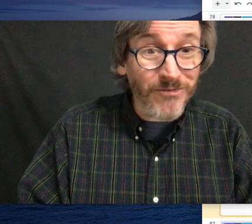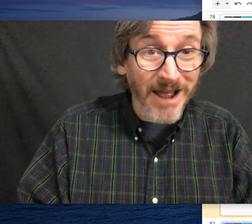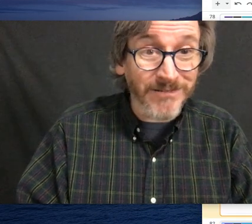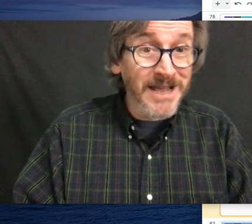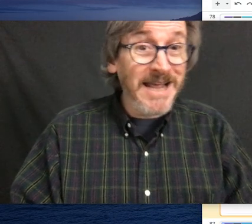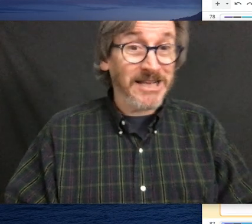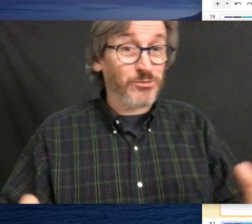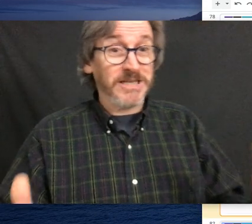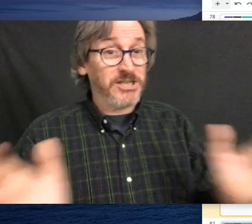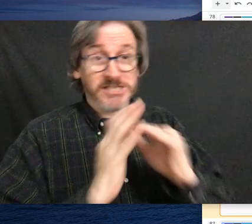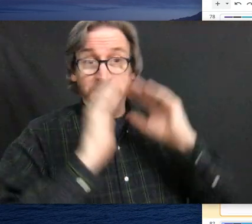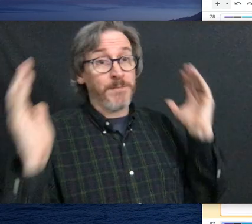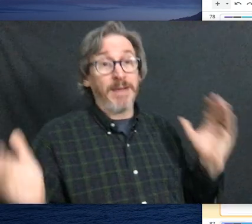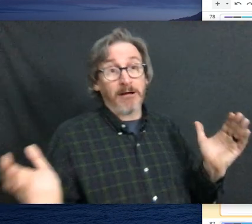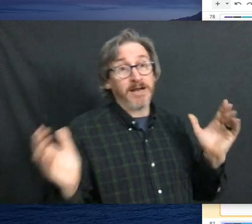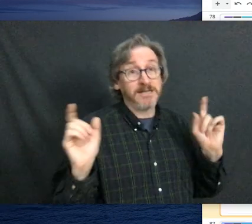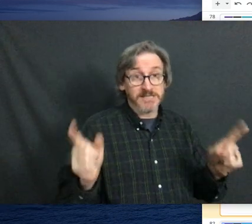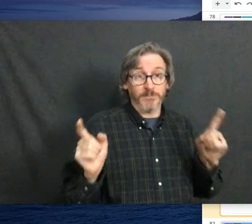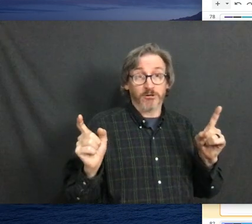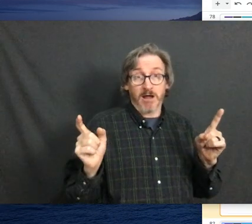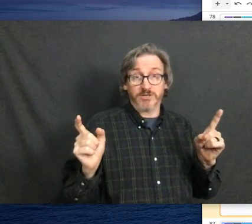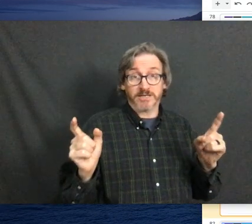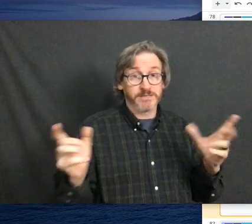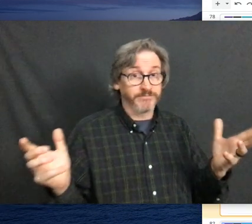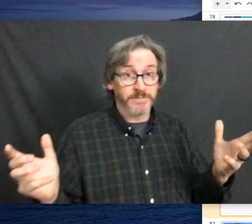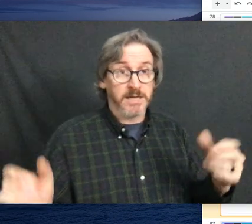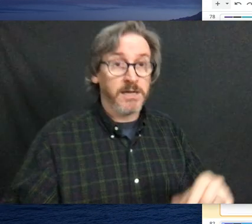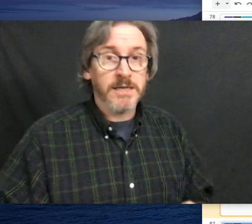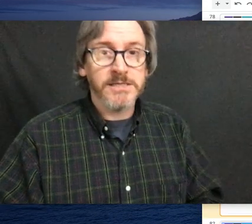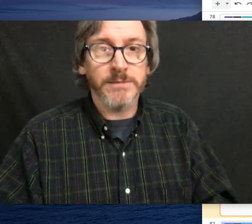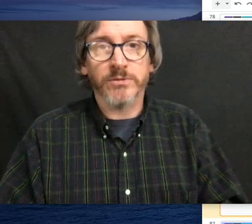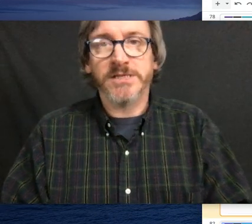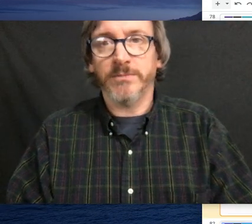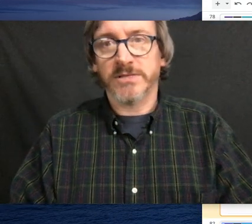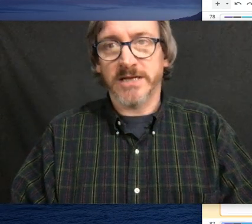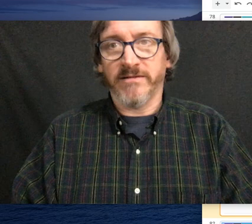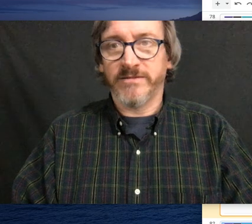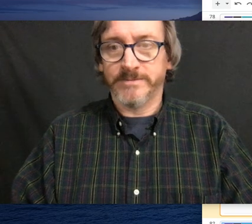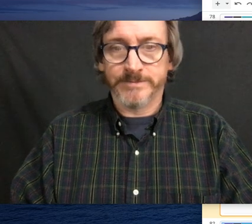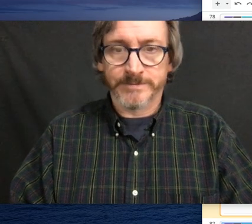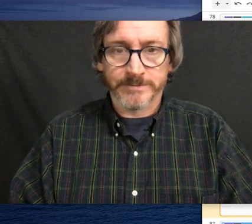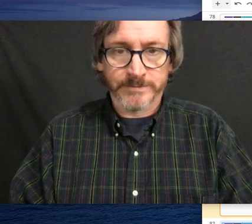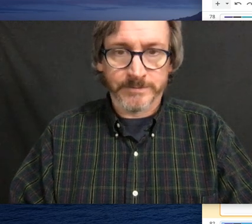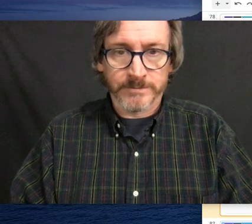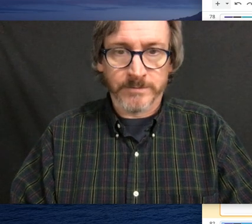1605. It's really just comparing similar objects. Simple, simple stuff.